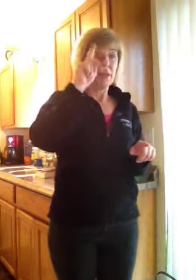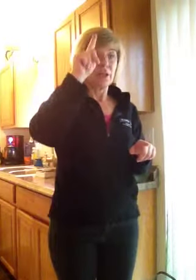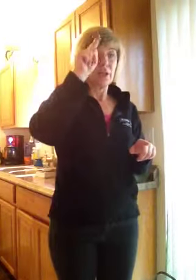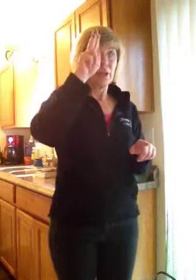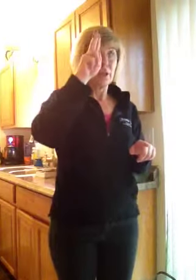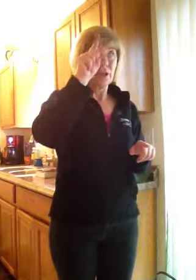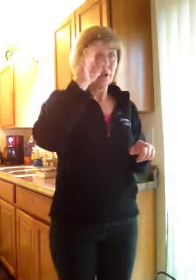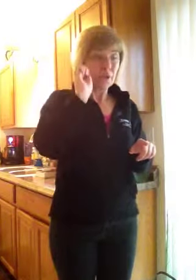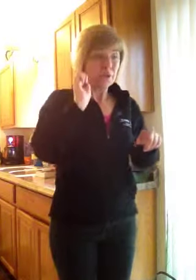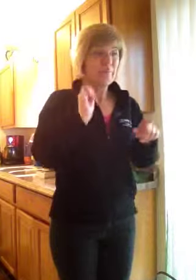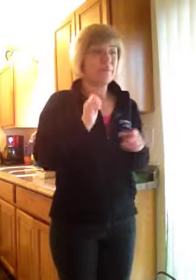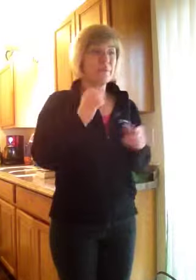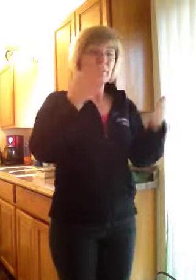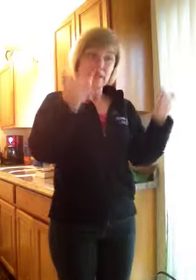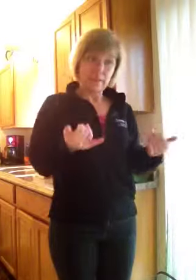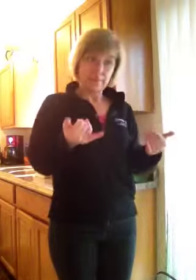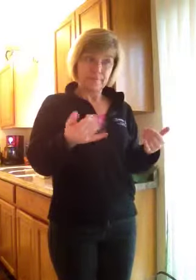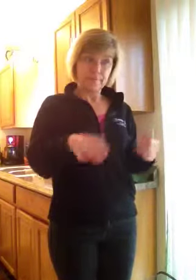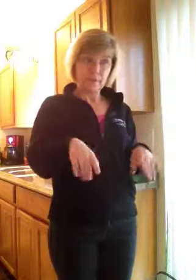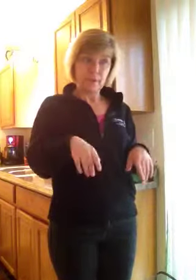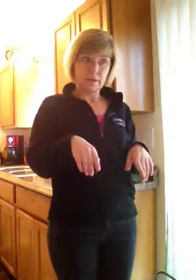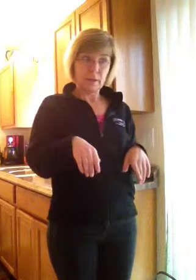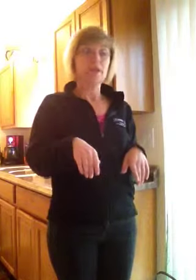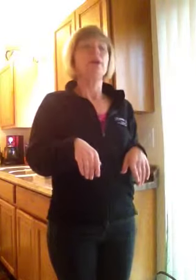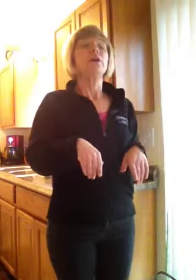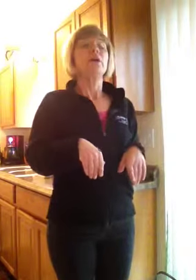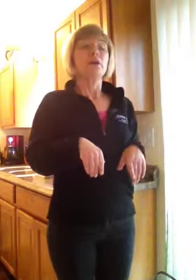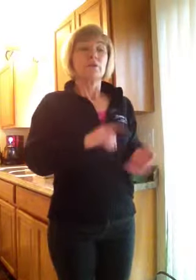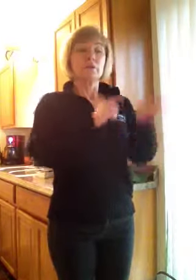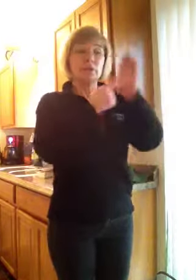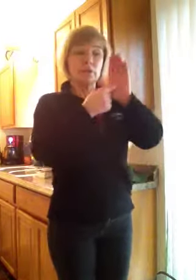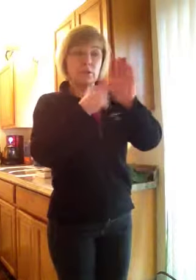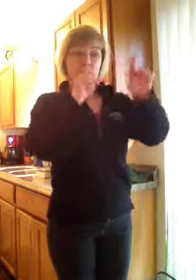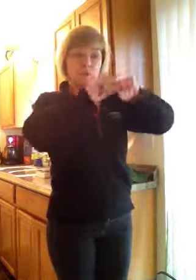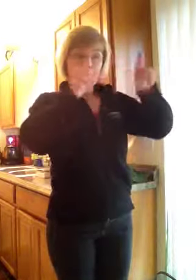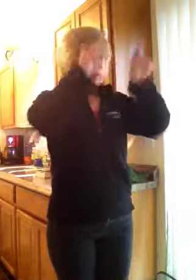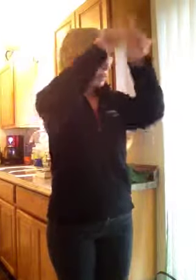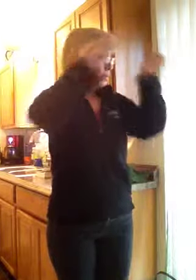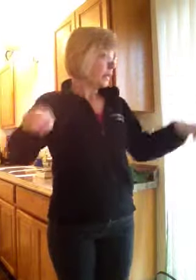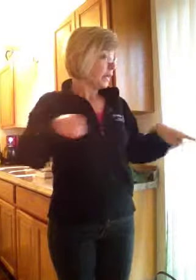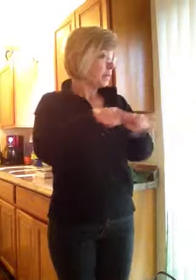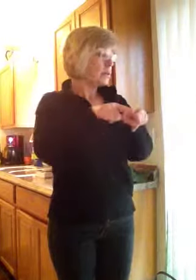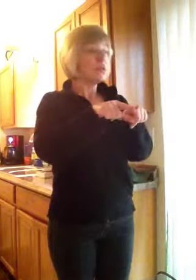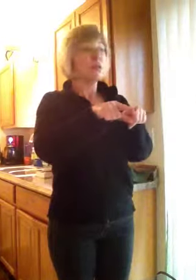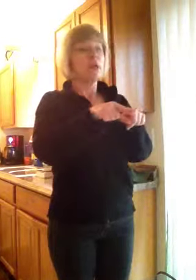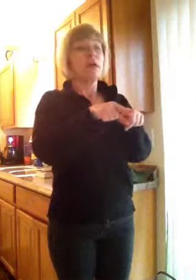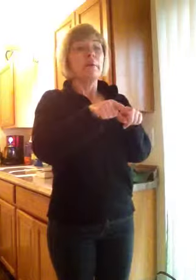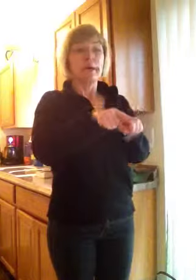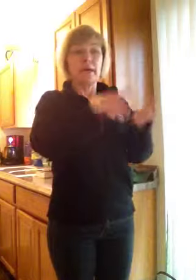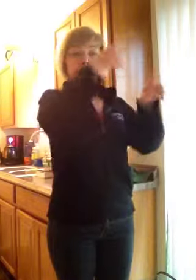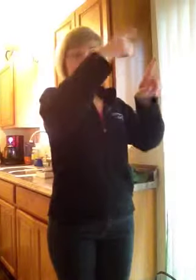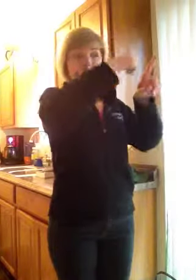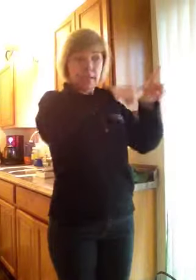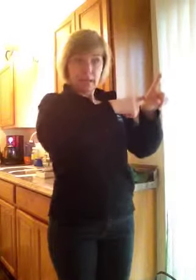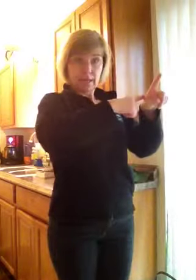simple. But we can also classify triangles by their sides. If we pay close attention to the length of each side of a